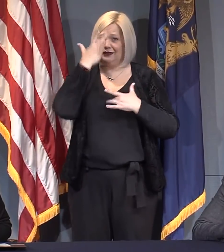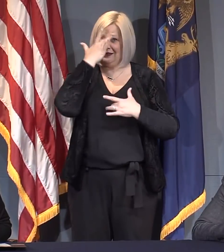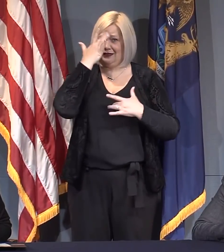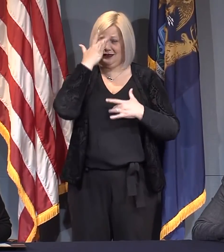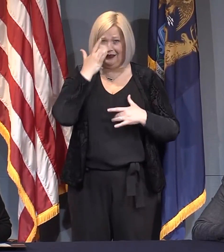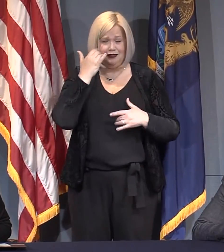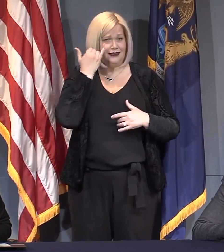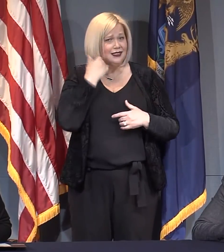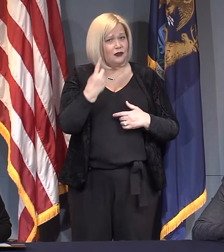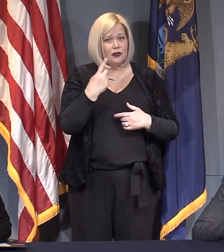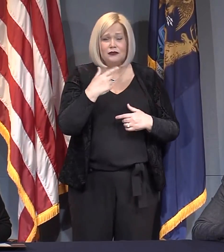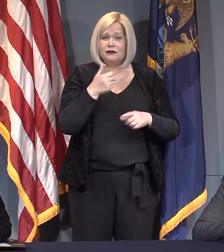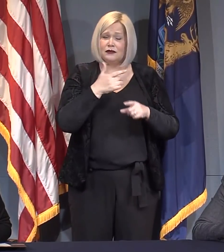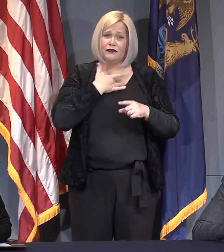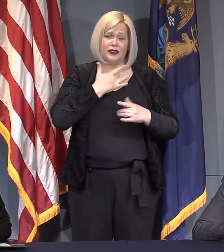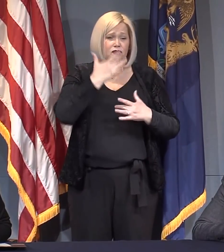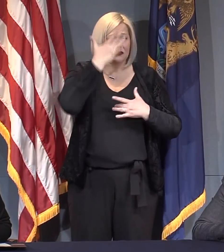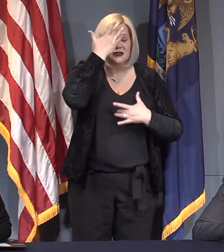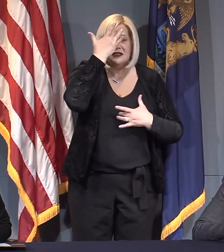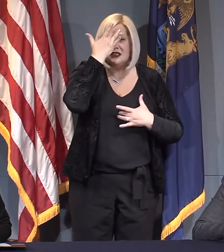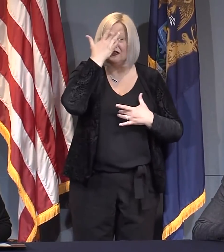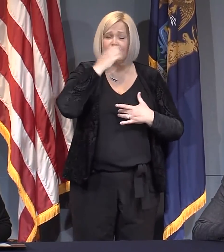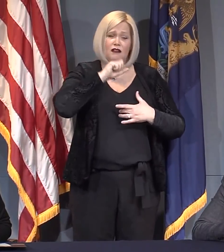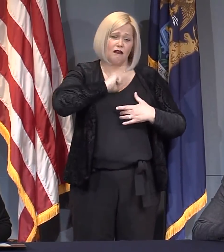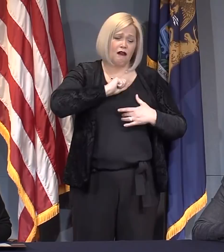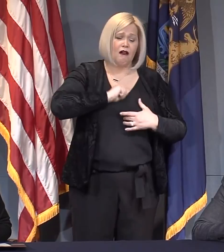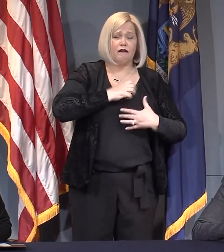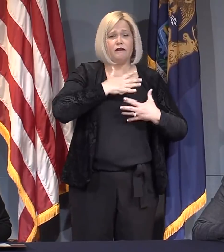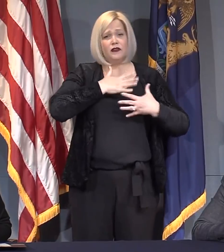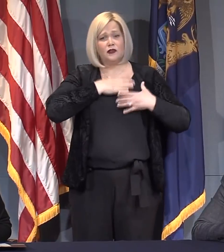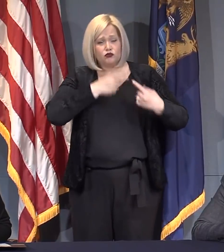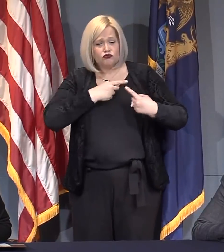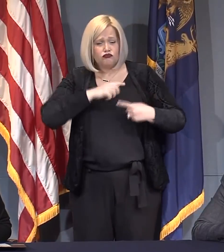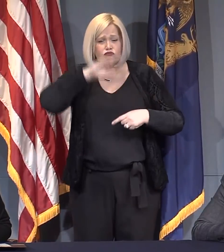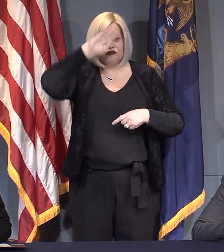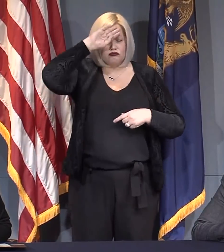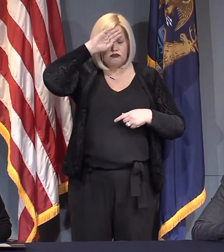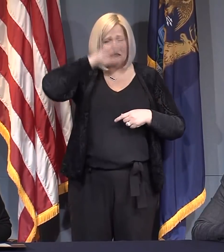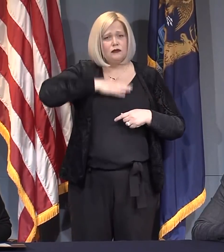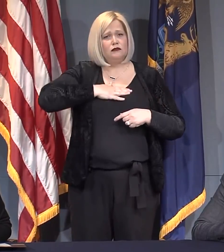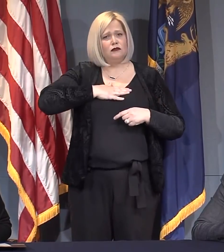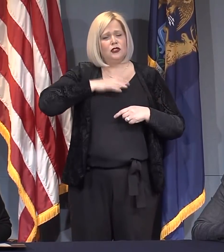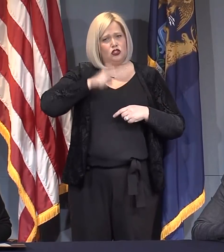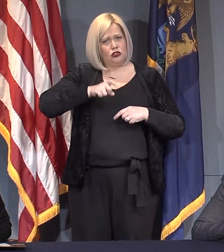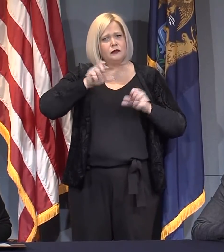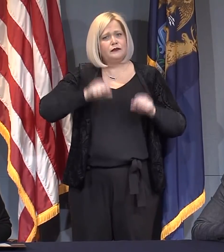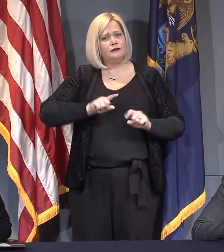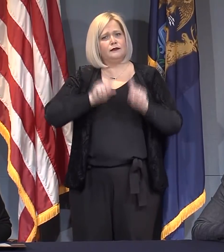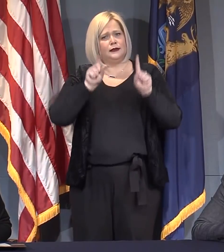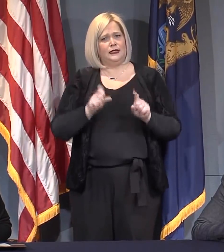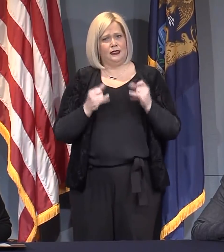has mild symptoms should be able to get a test. You can go to our website,